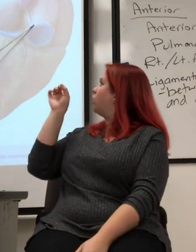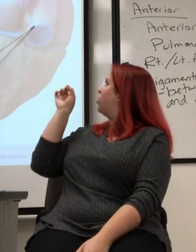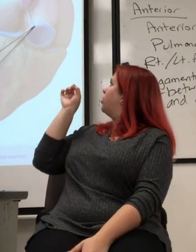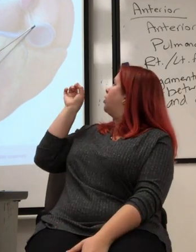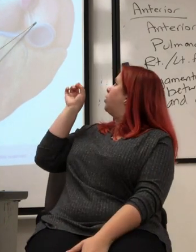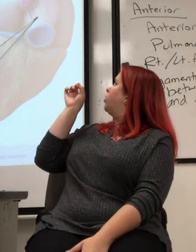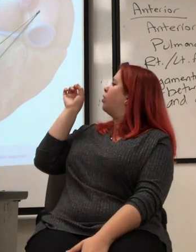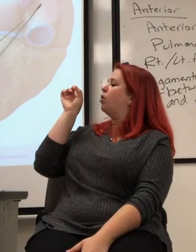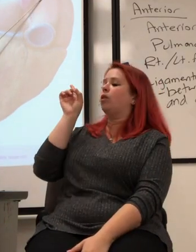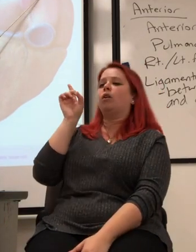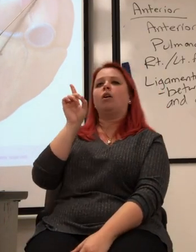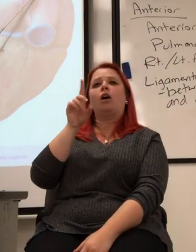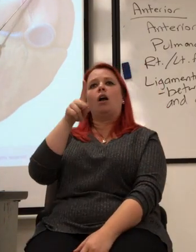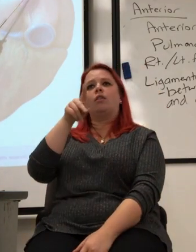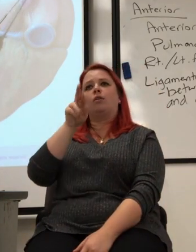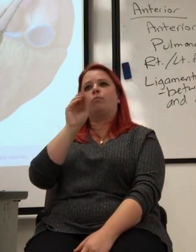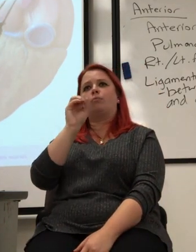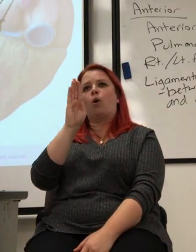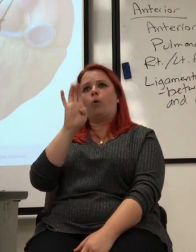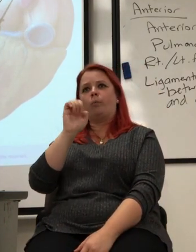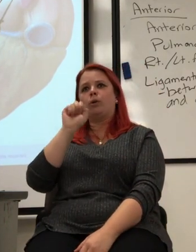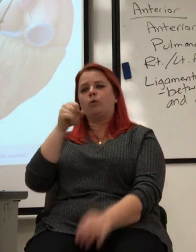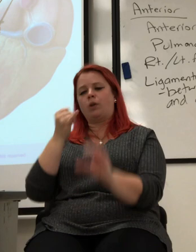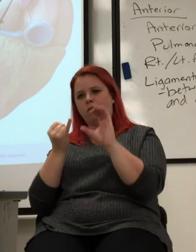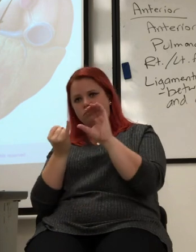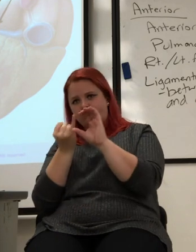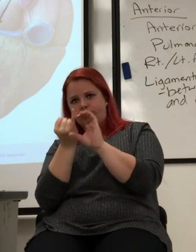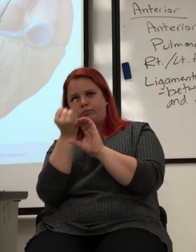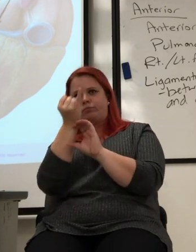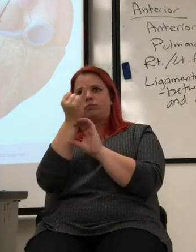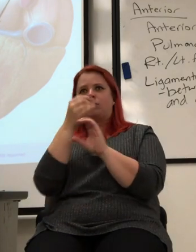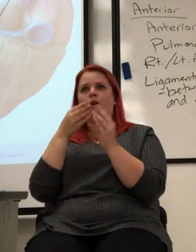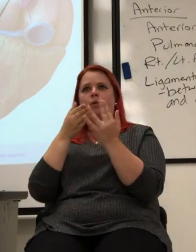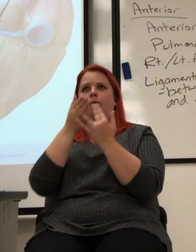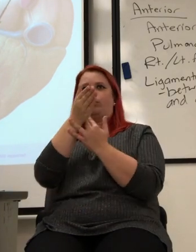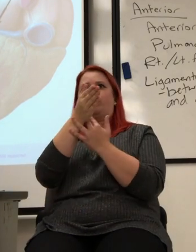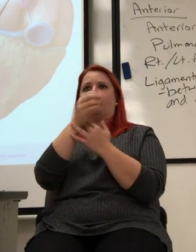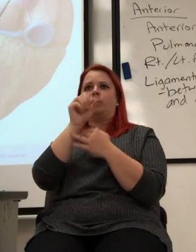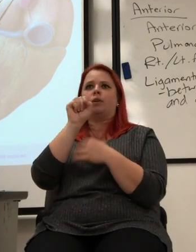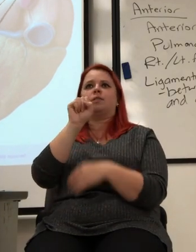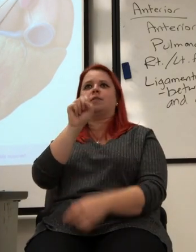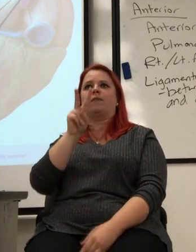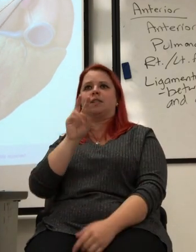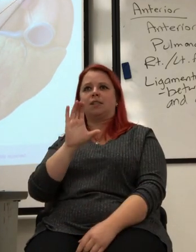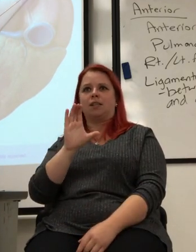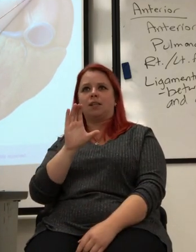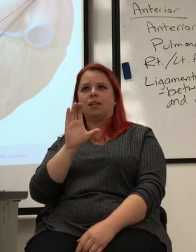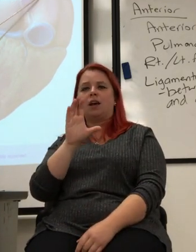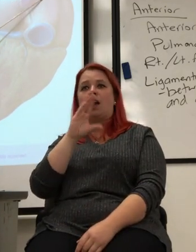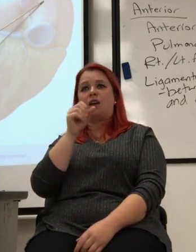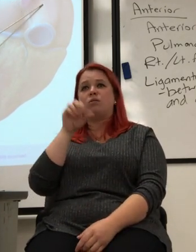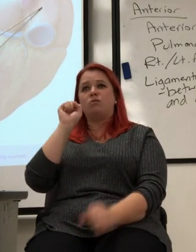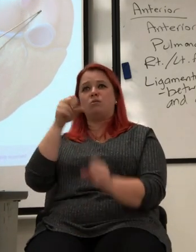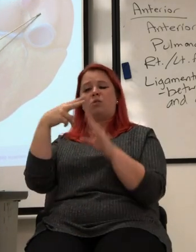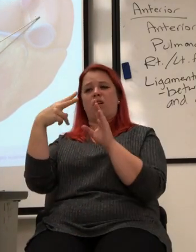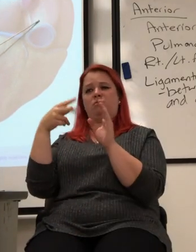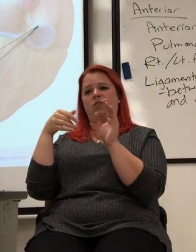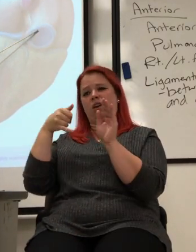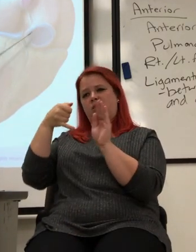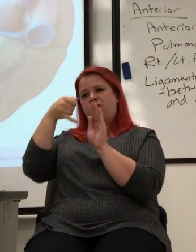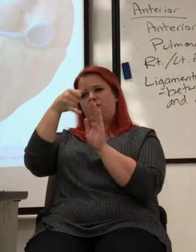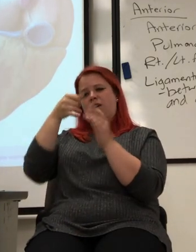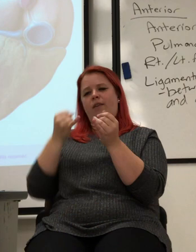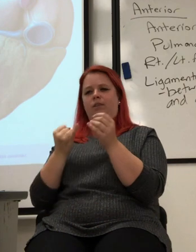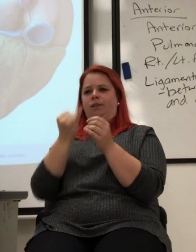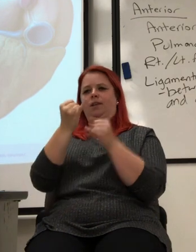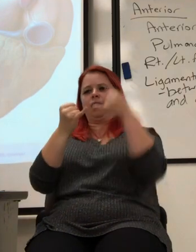you can stick your probe all the way up through the superior vena cava. Okay? And you can even cut through the length of your probe as it's